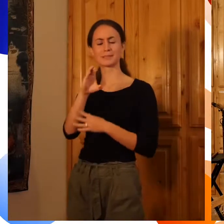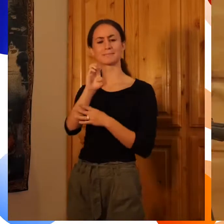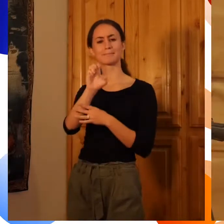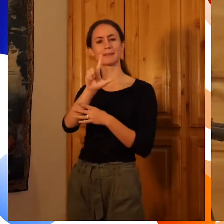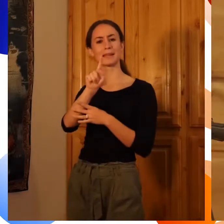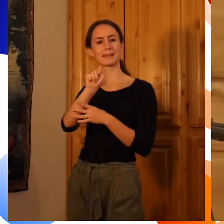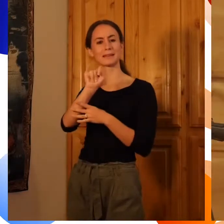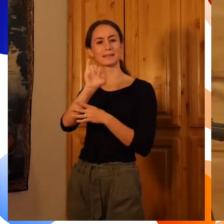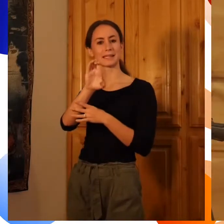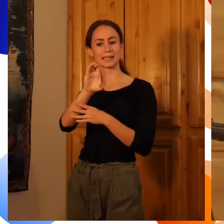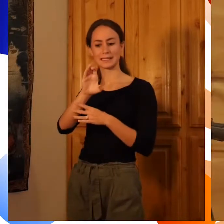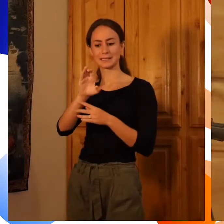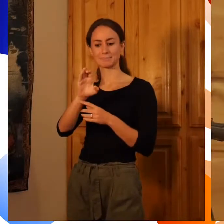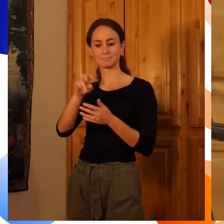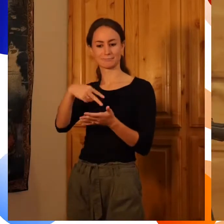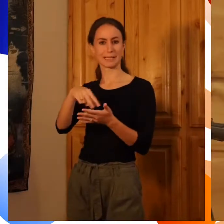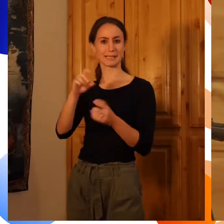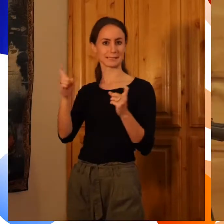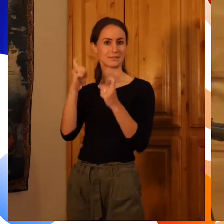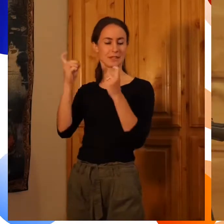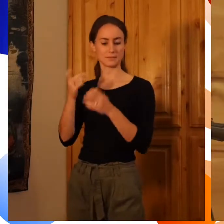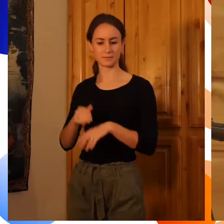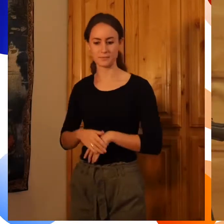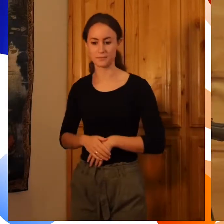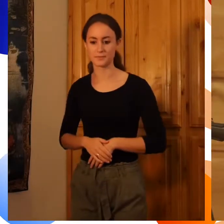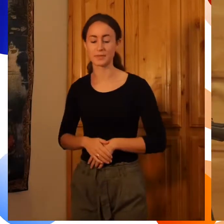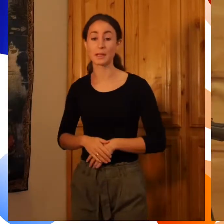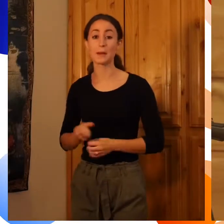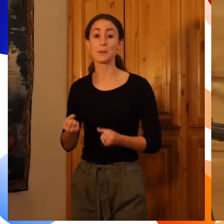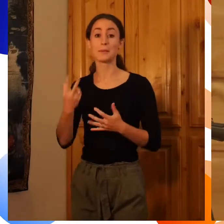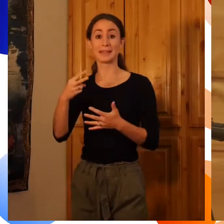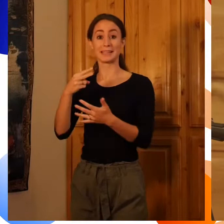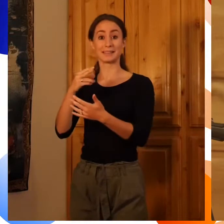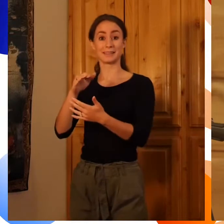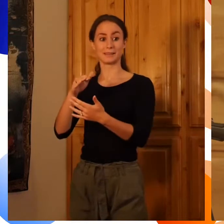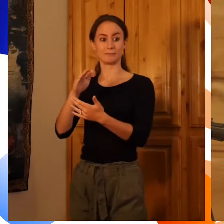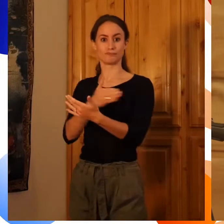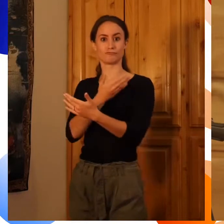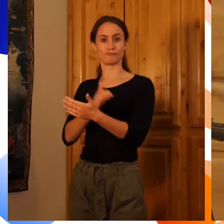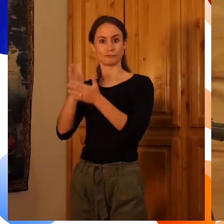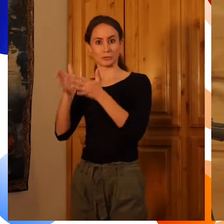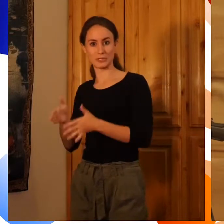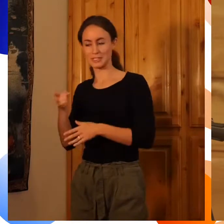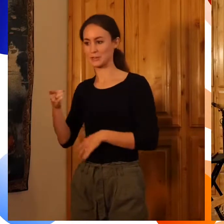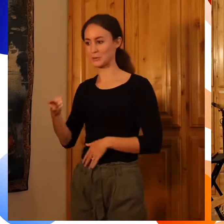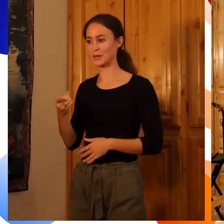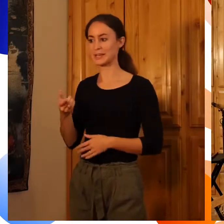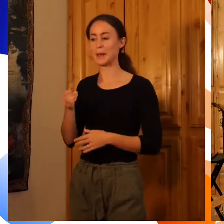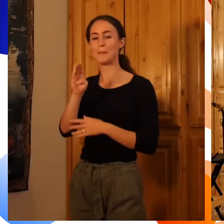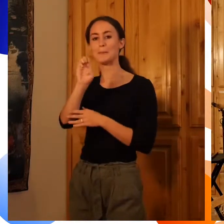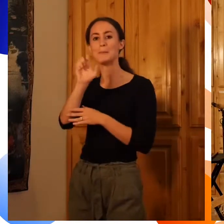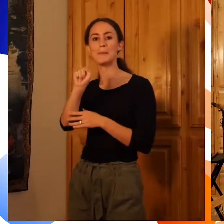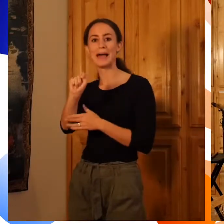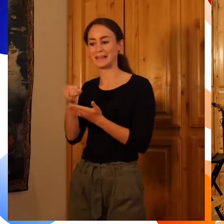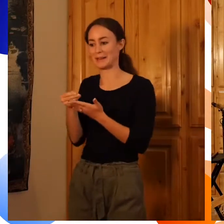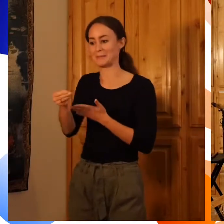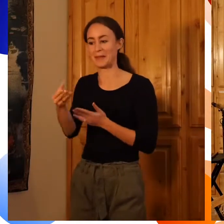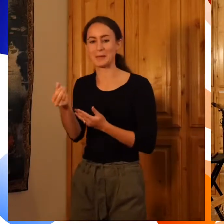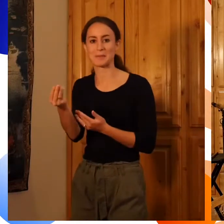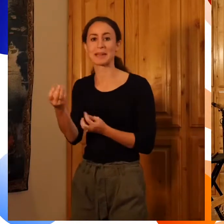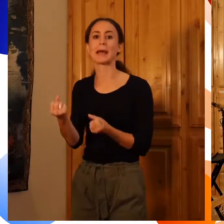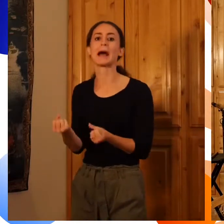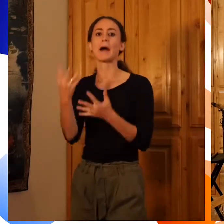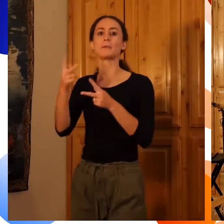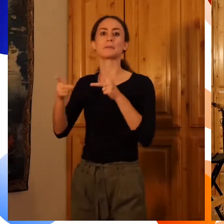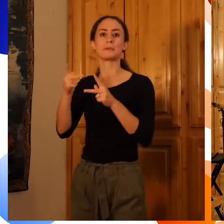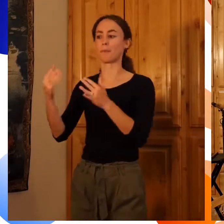of the band would take bets on how many he would bring that night, and the bets were usually in the 12 to 15 number